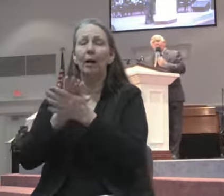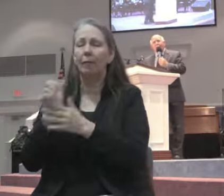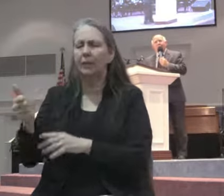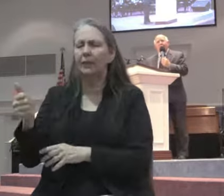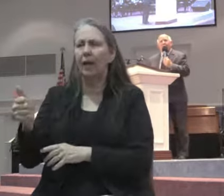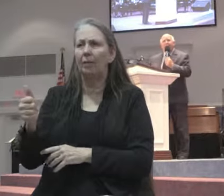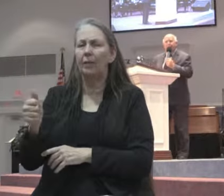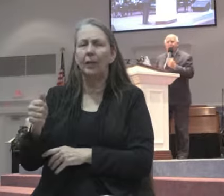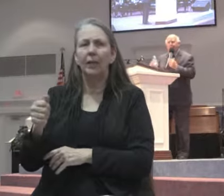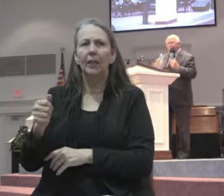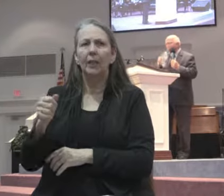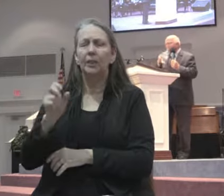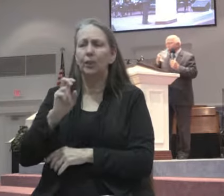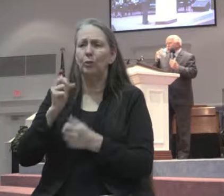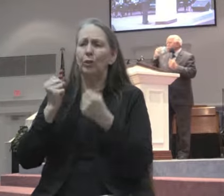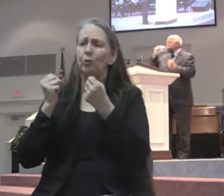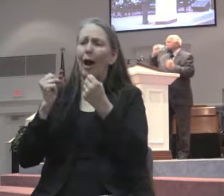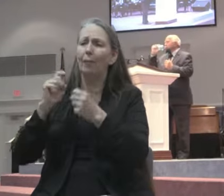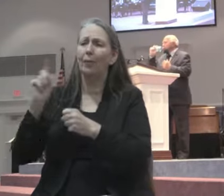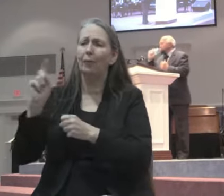on her way to the hospital